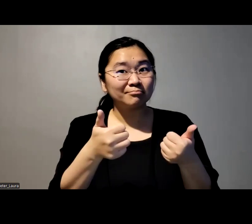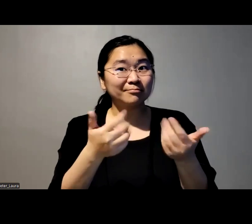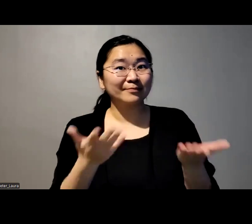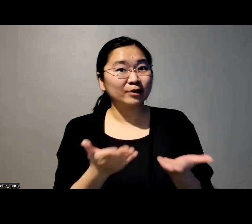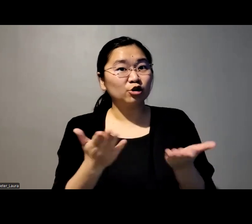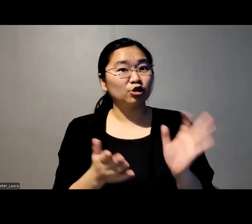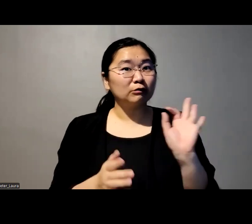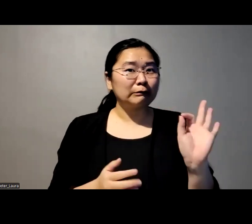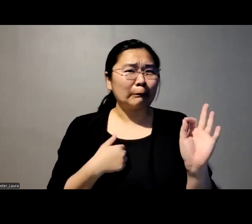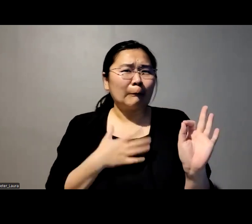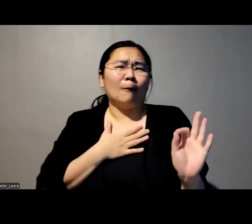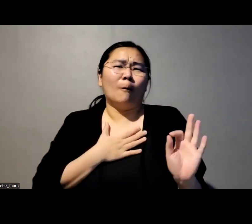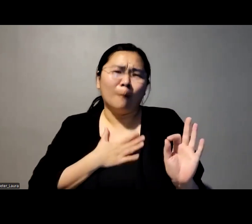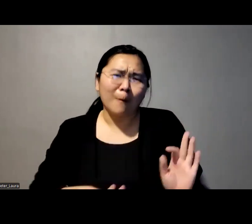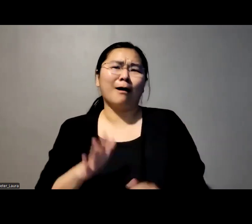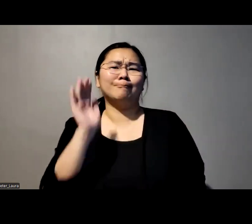Samuel, can you hear us?